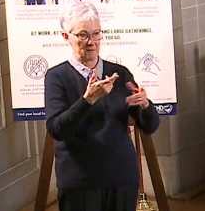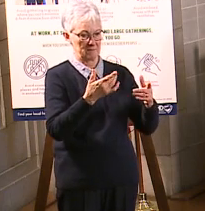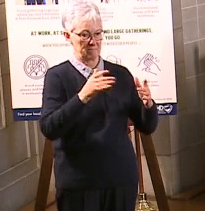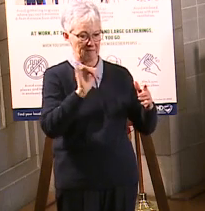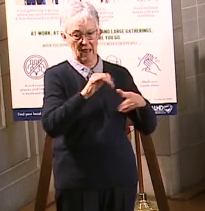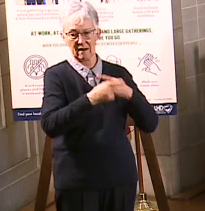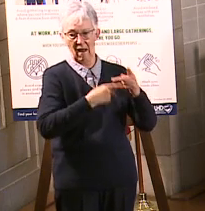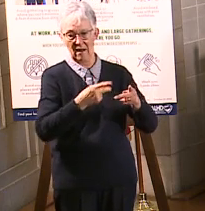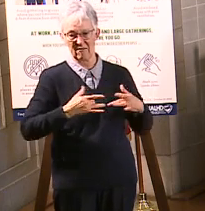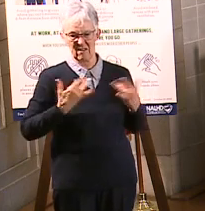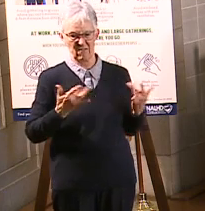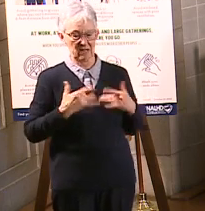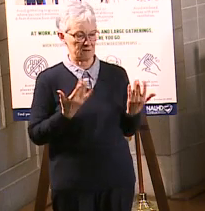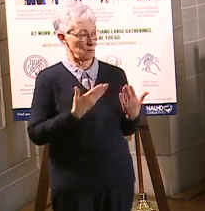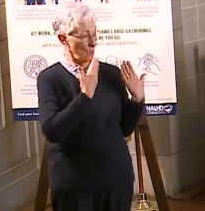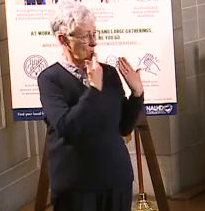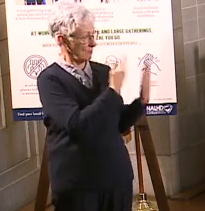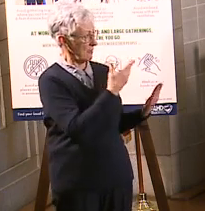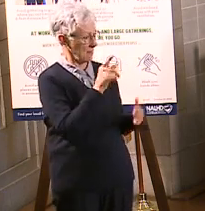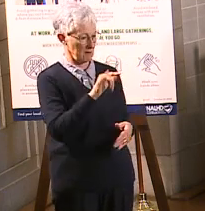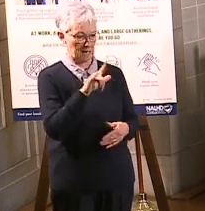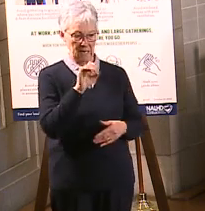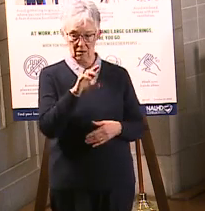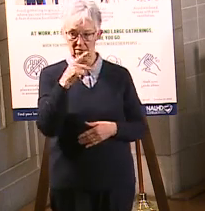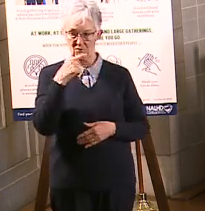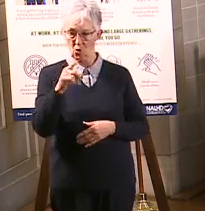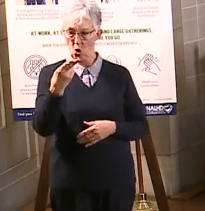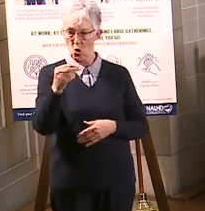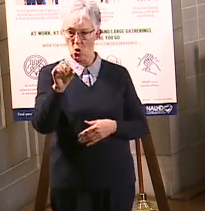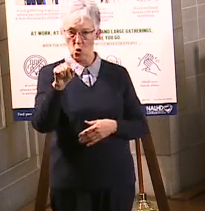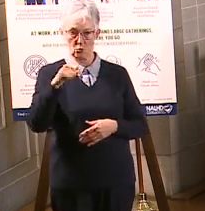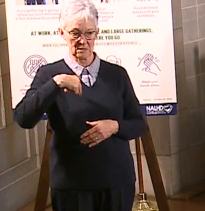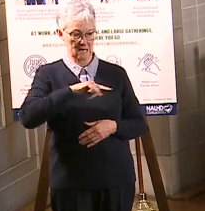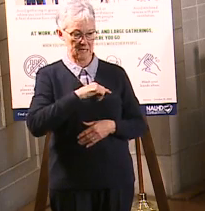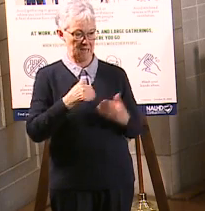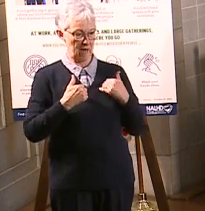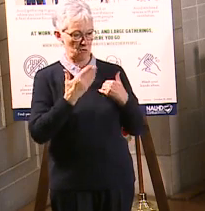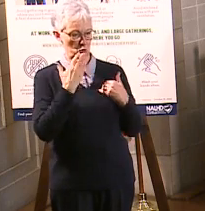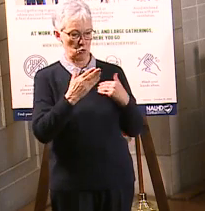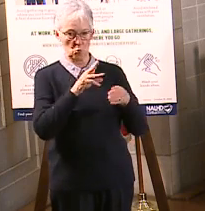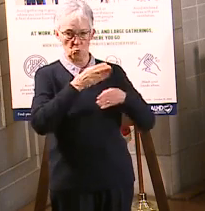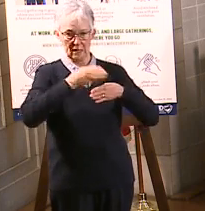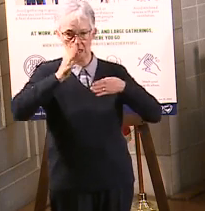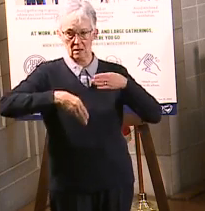with that, thank you, Taylor, for hosting us, and everybody have a great weekend. We'll see you next week.